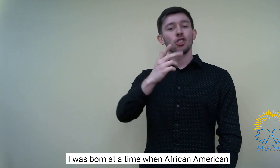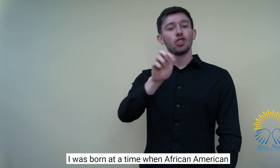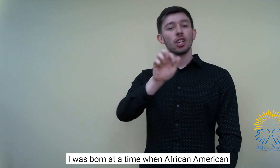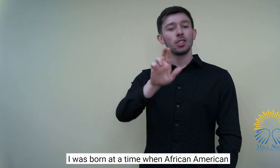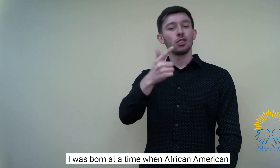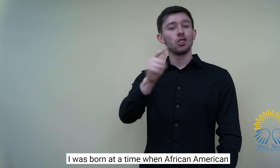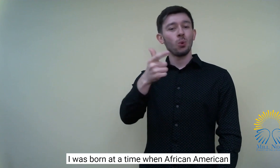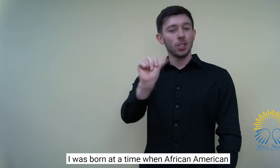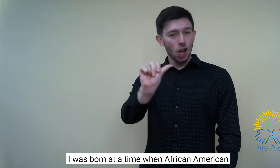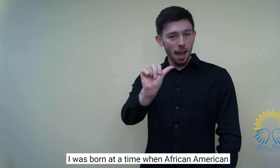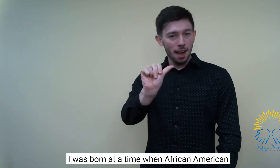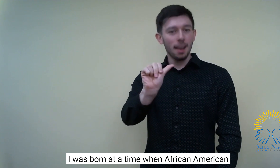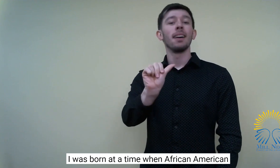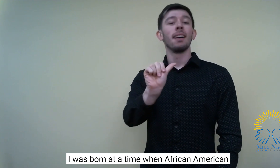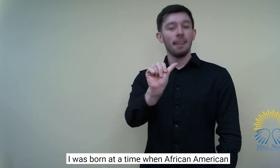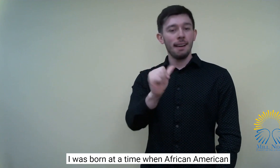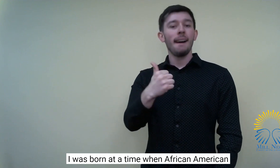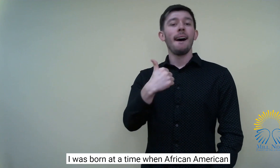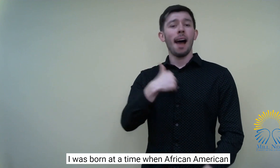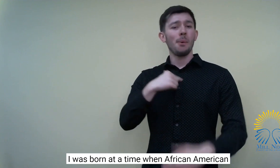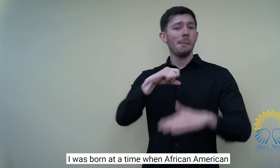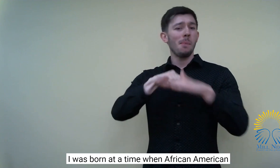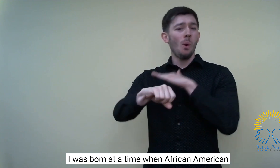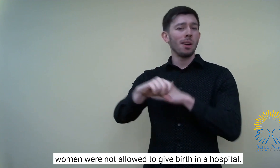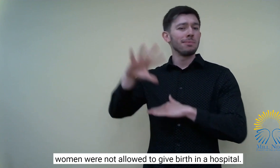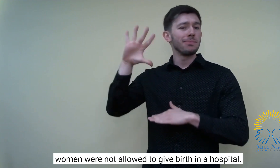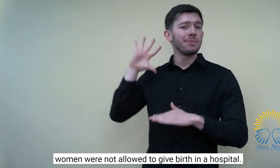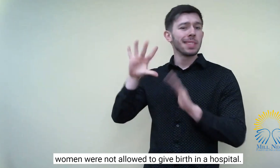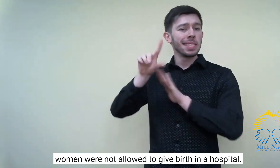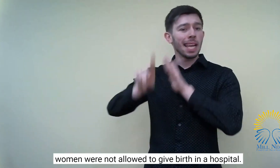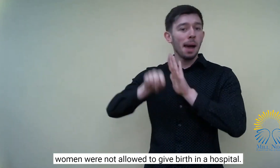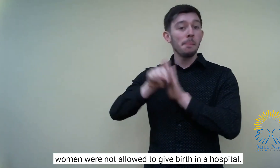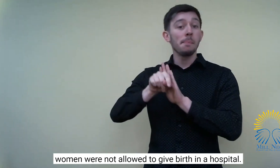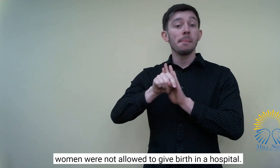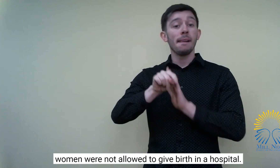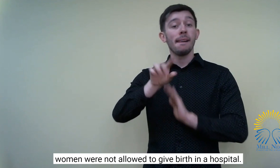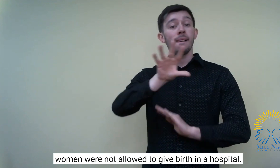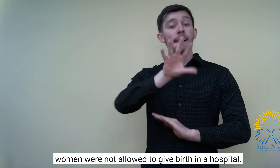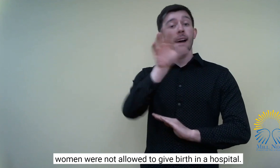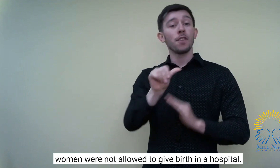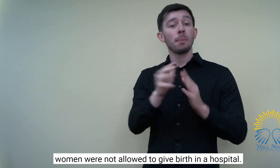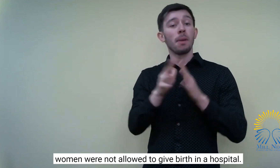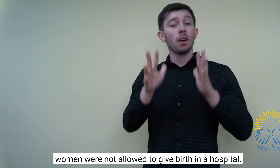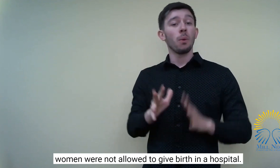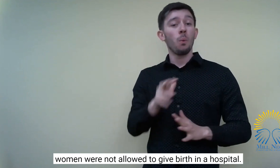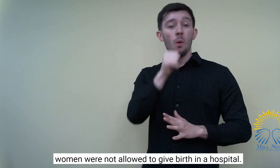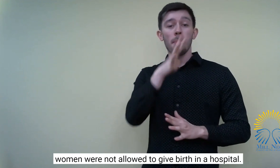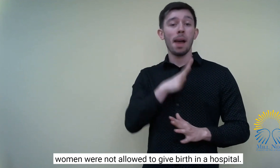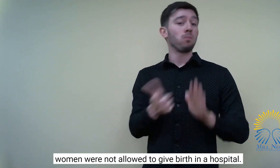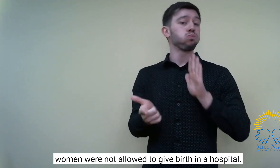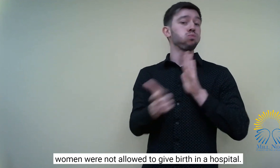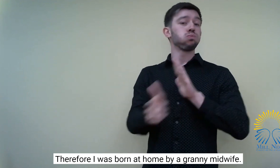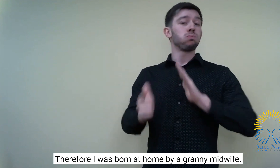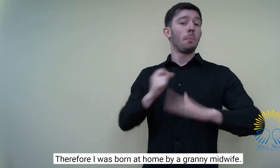was born at a time when African-American women were not allowed to give birth in a hospital.